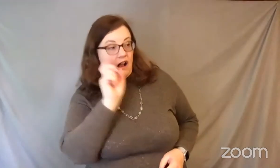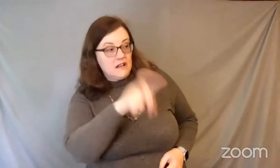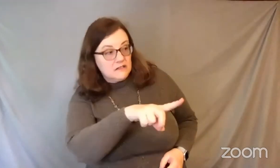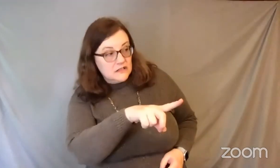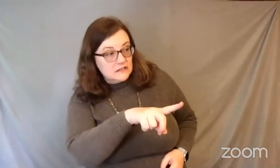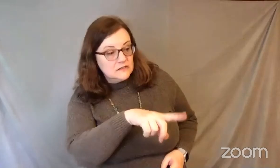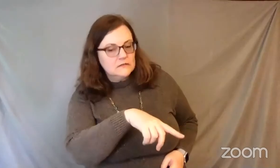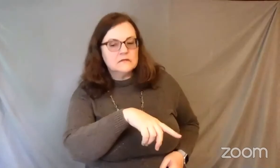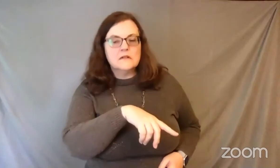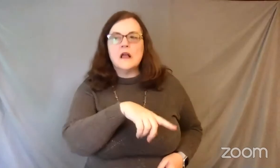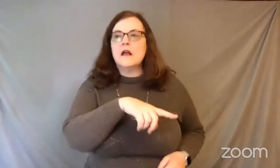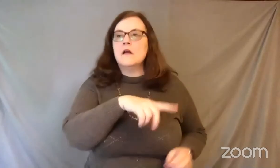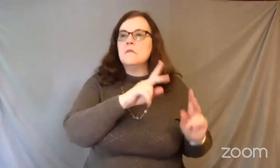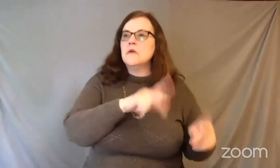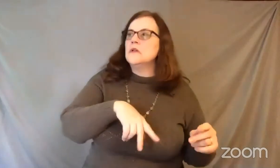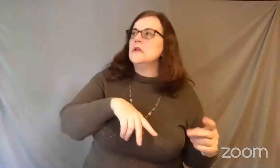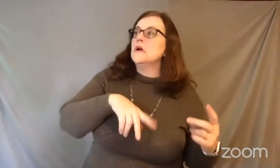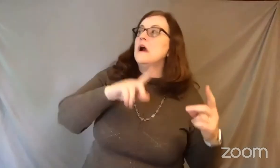focusing on new information.